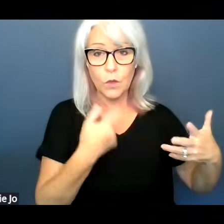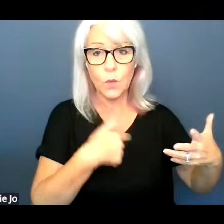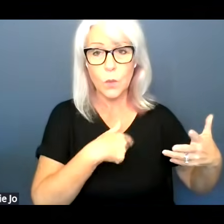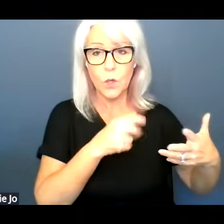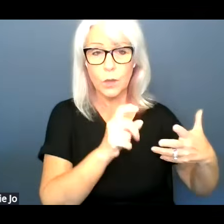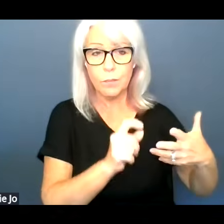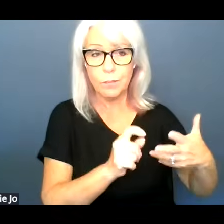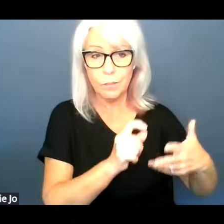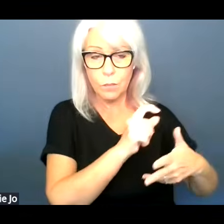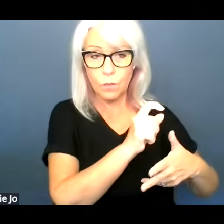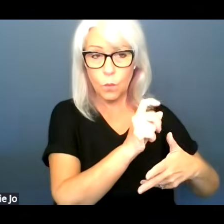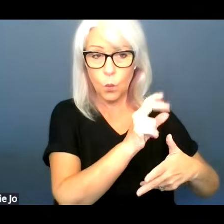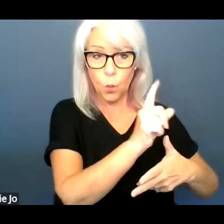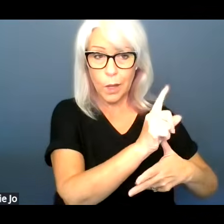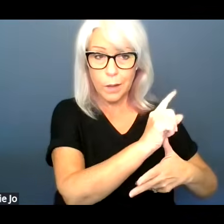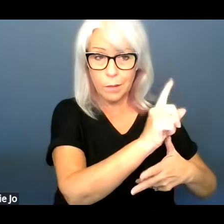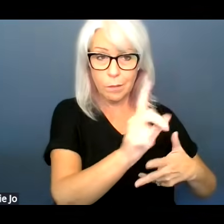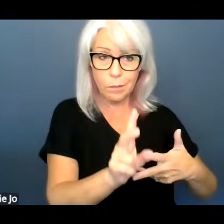2.